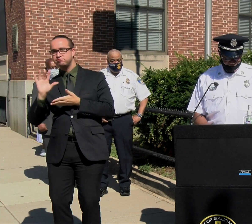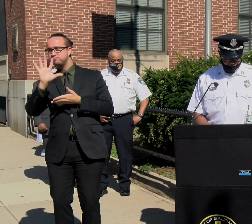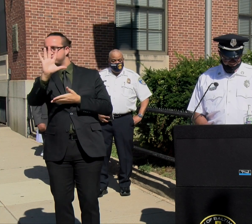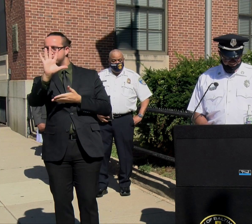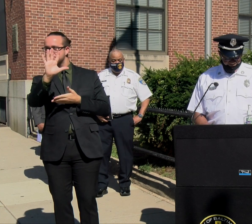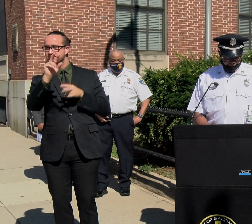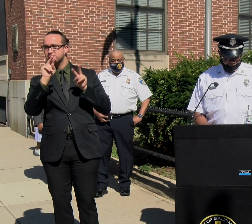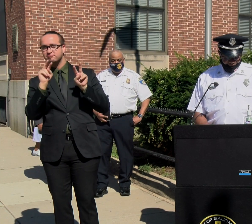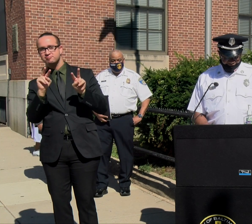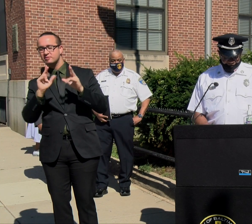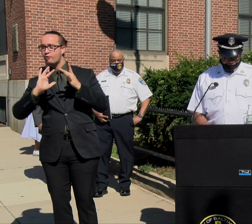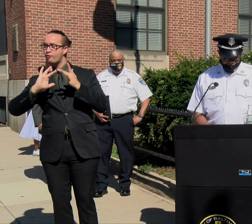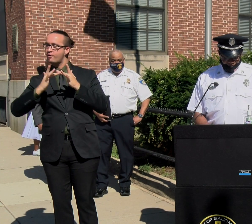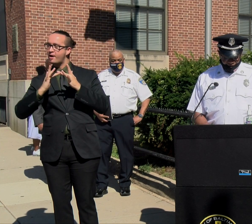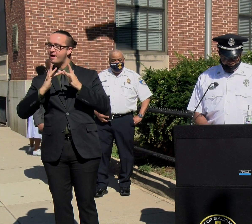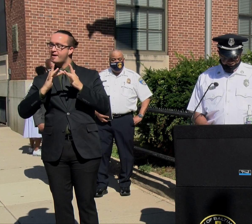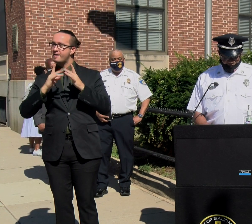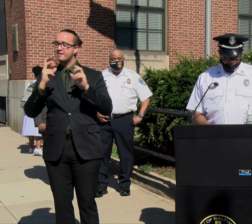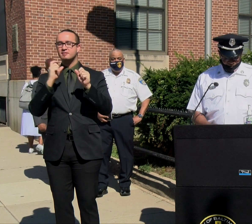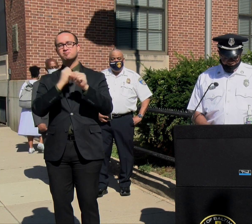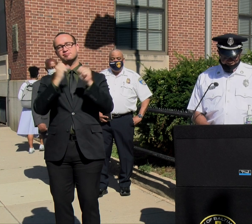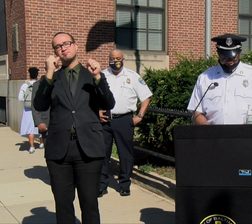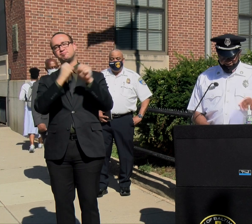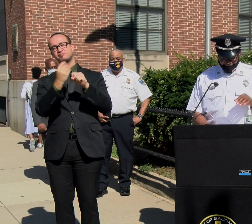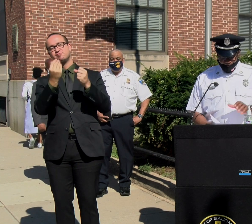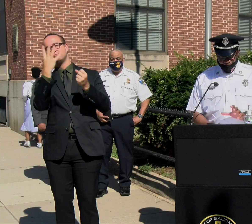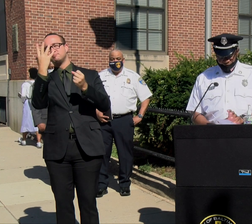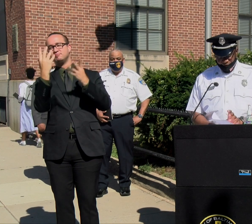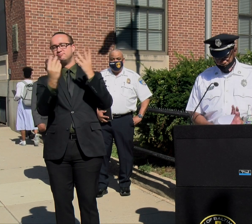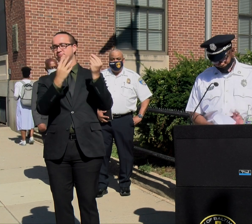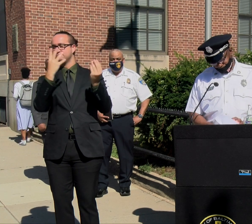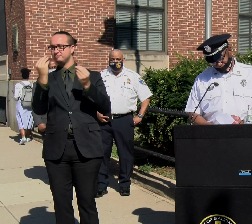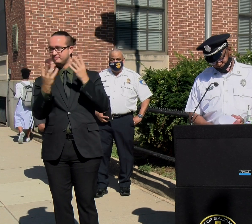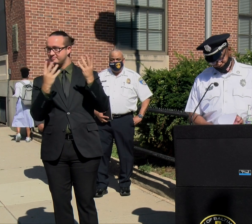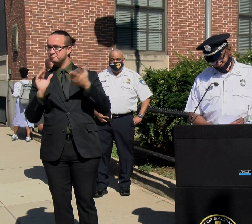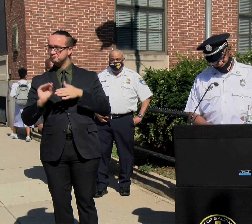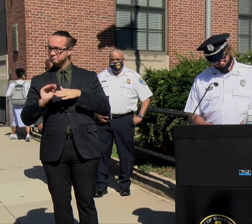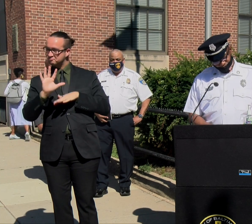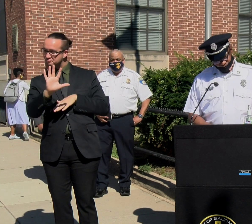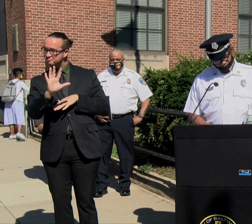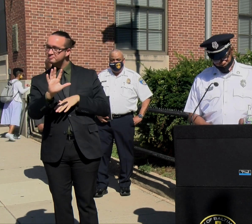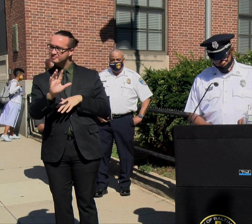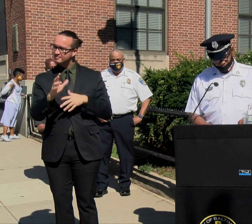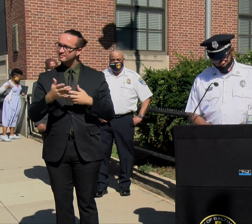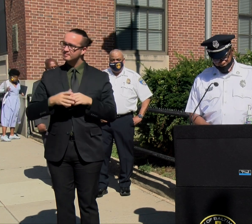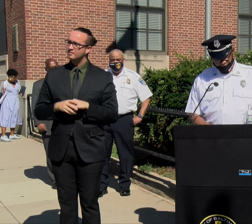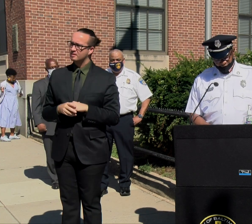displays. Safety during this time